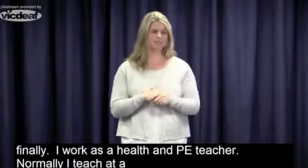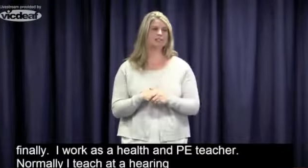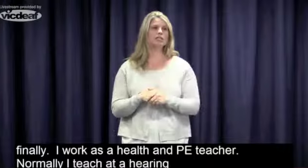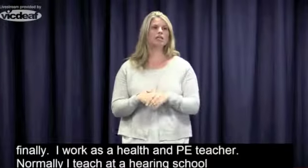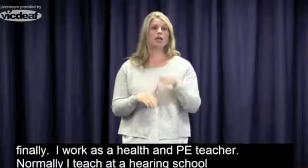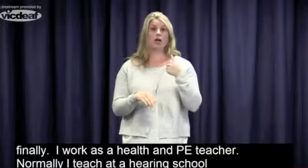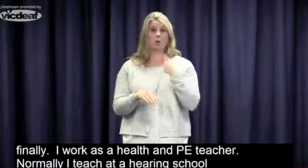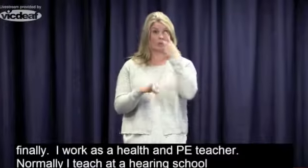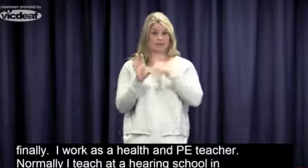10 years now.